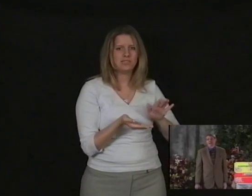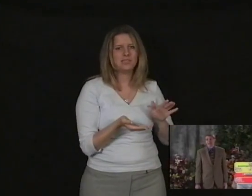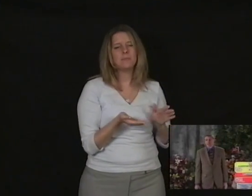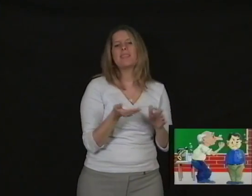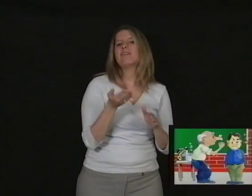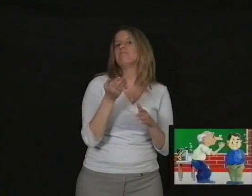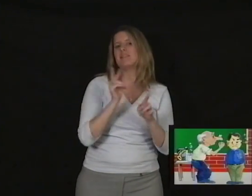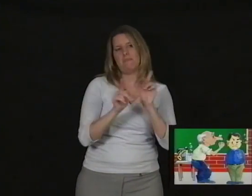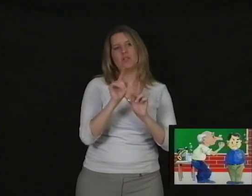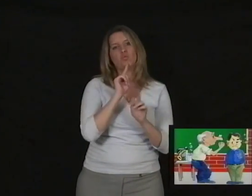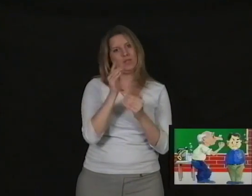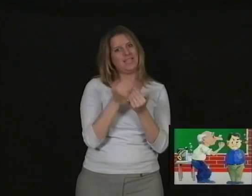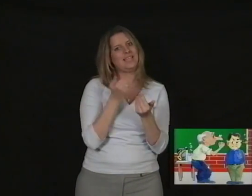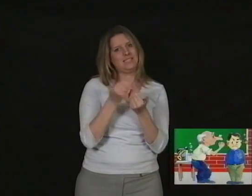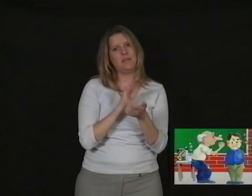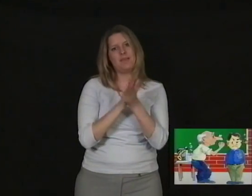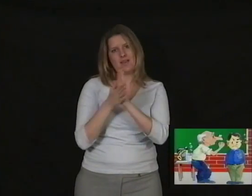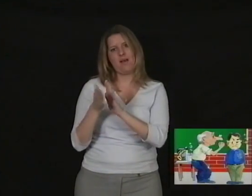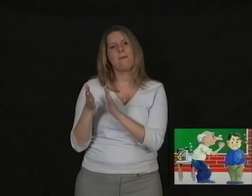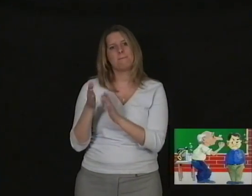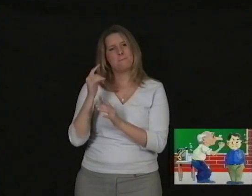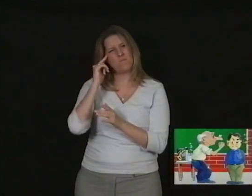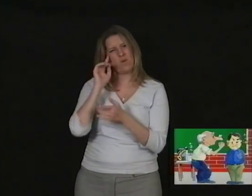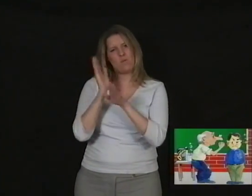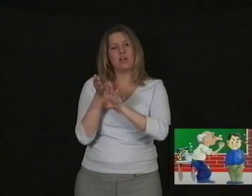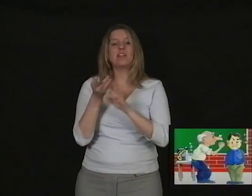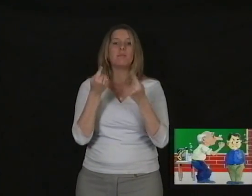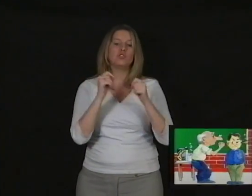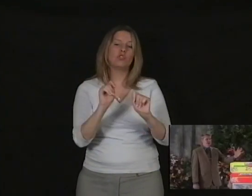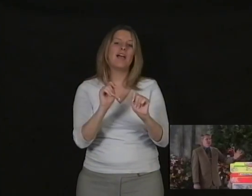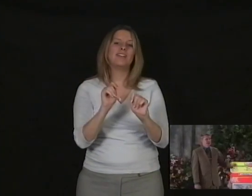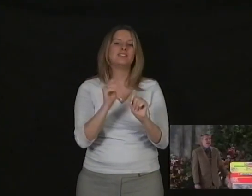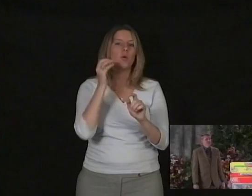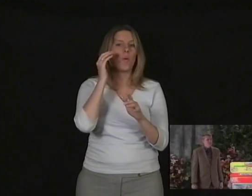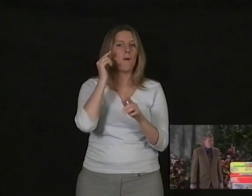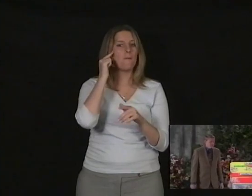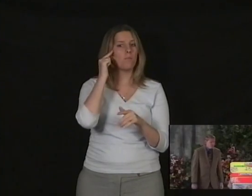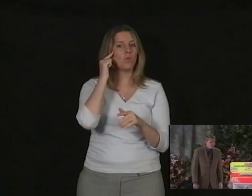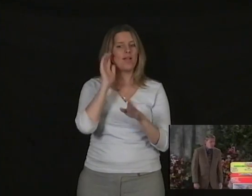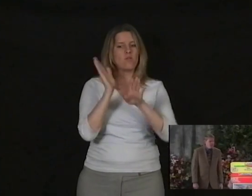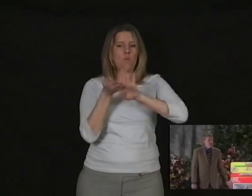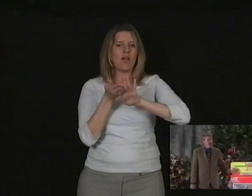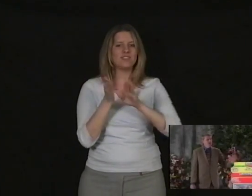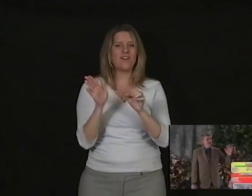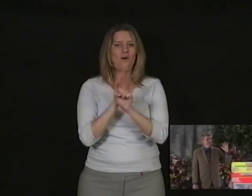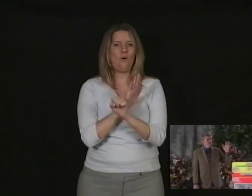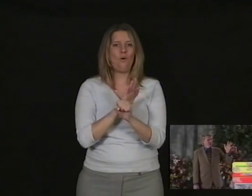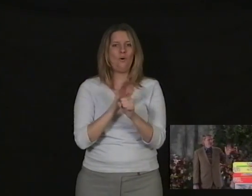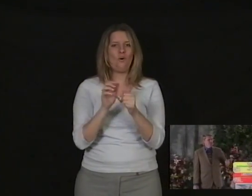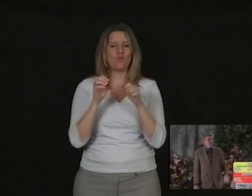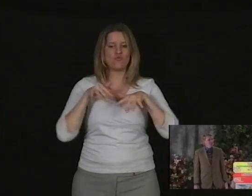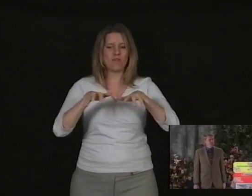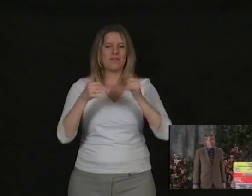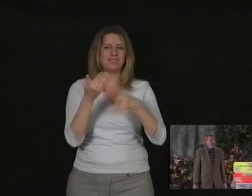Folks, it is very easy to get brainwashed. I'm going to try to brainwash the entire crowd here tonight. And then we're going to